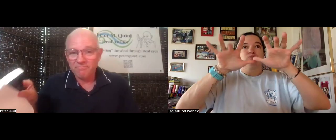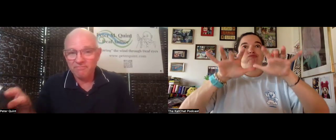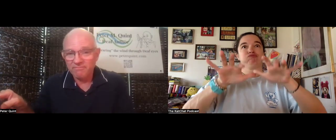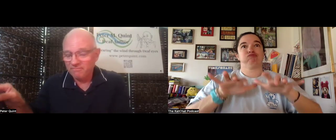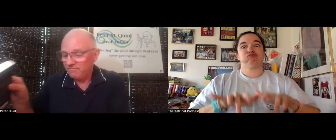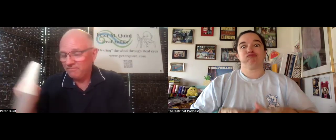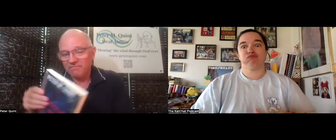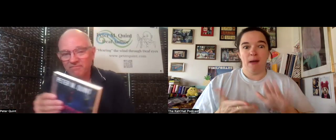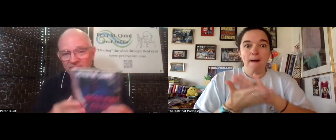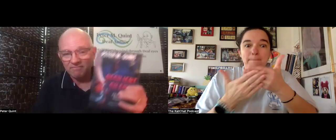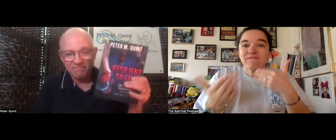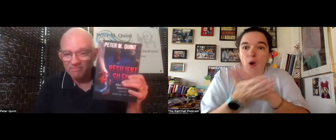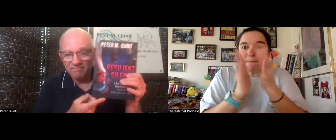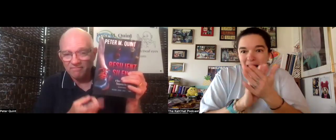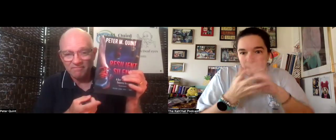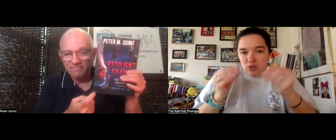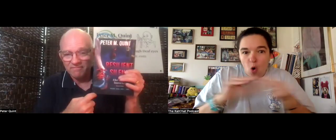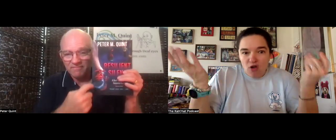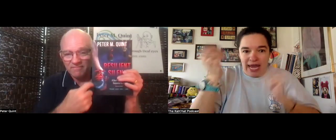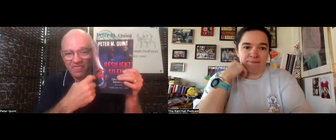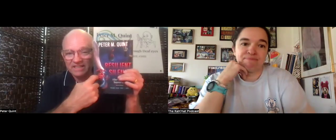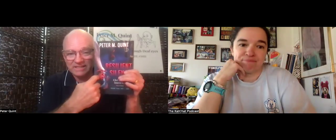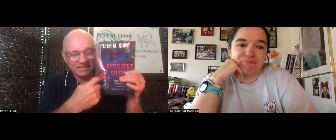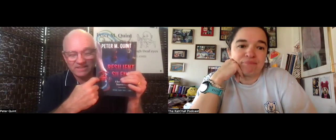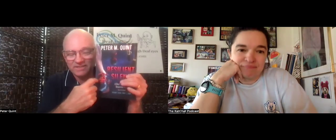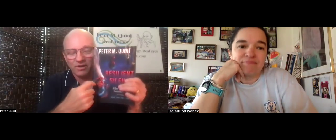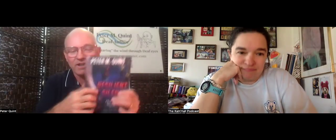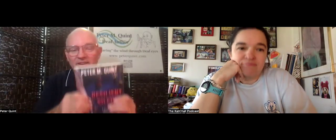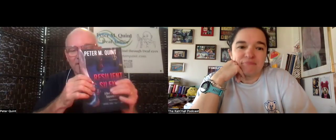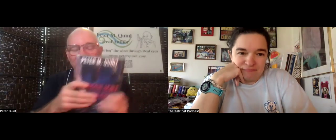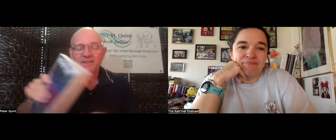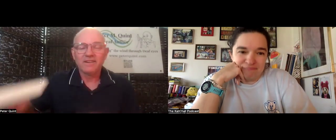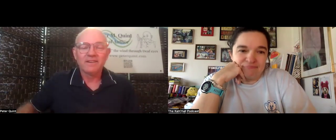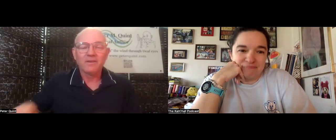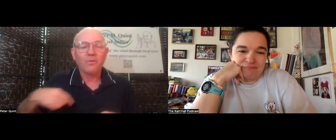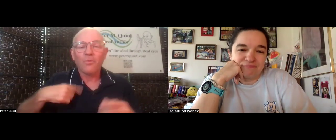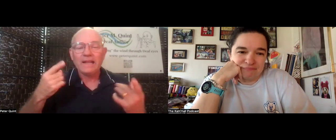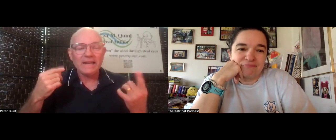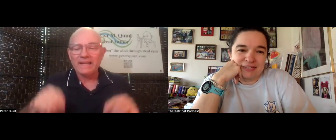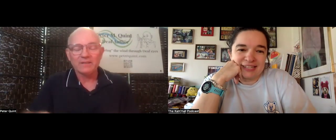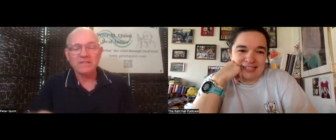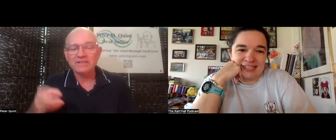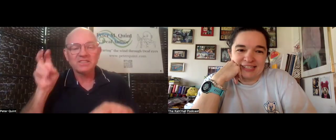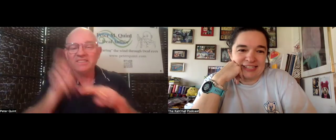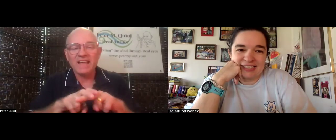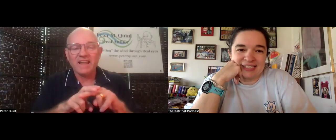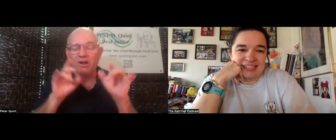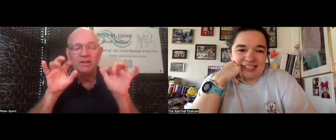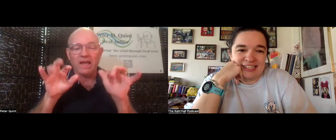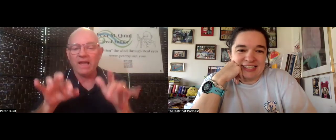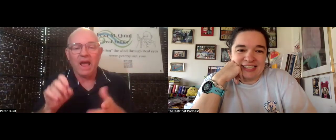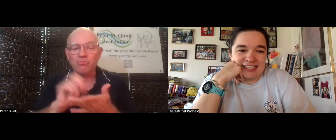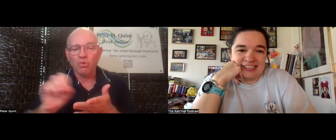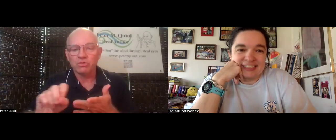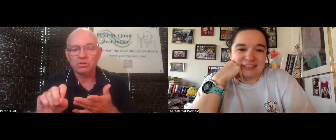life before it became a story? okay. What I did was I just sat down